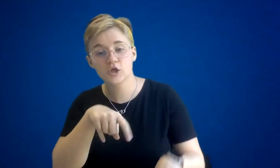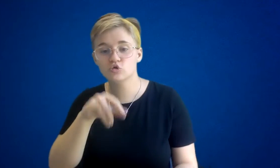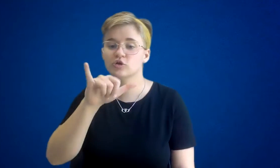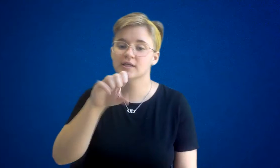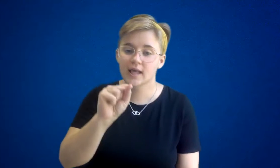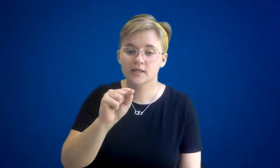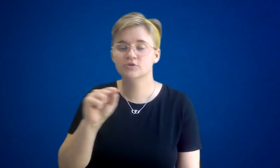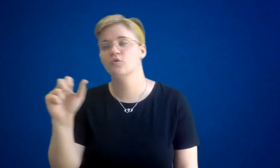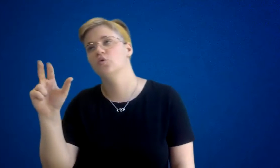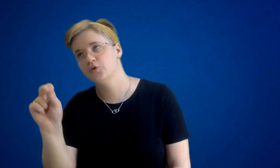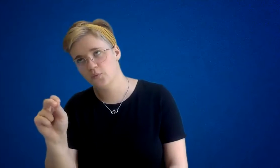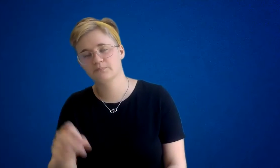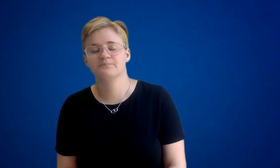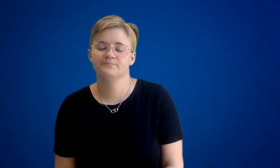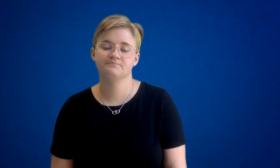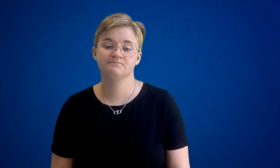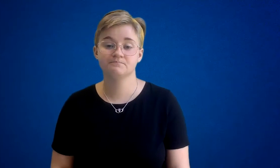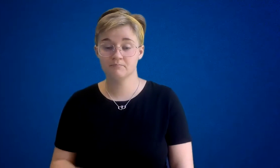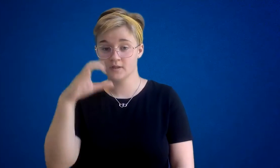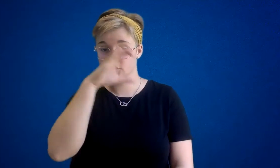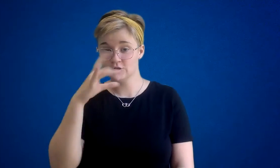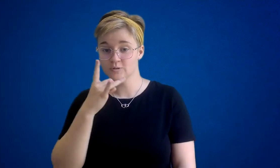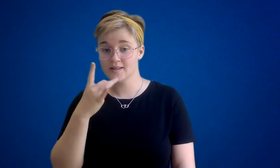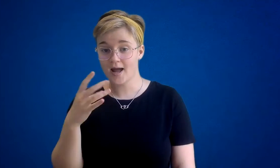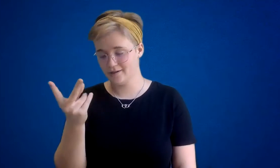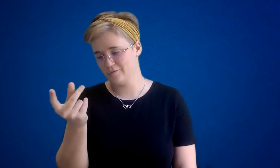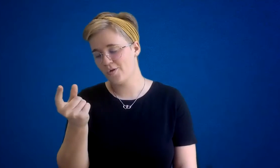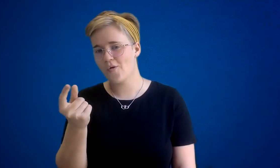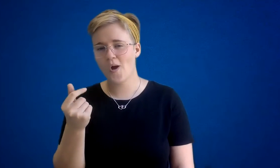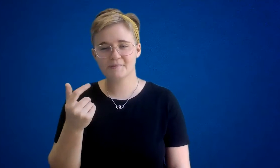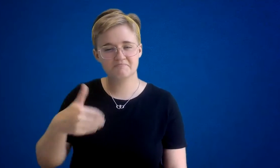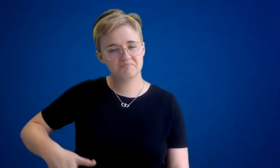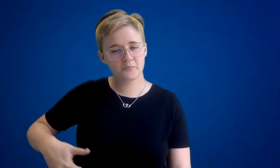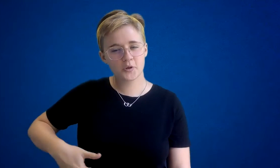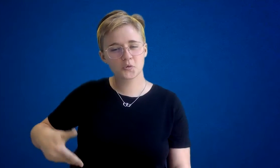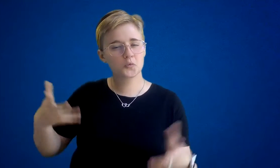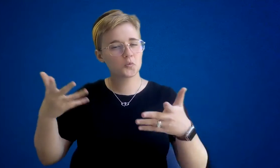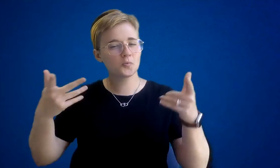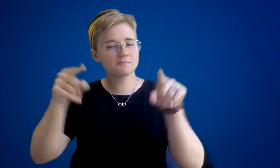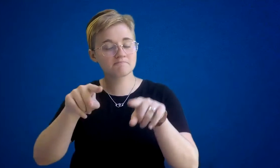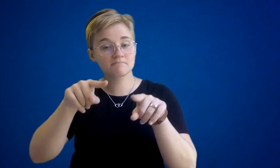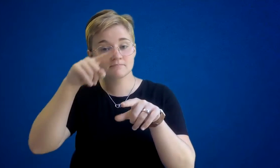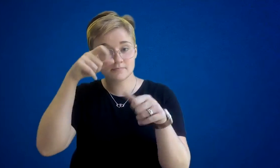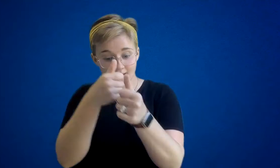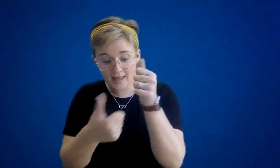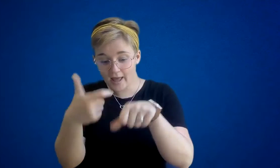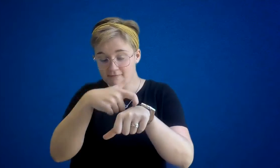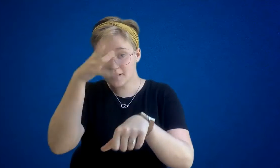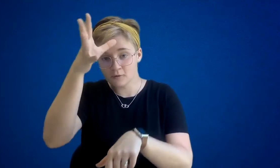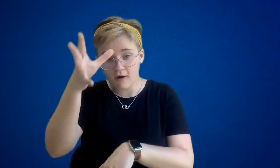no. And Searchlight seemed to know what was going on, for she would lick Grandfather's hand every